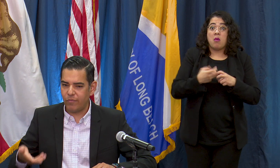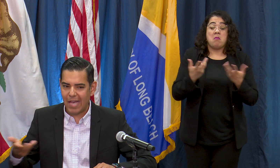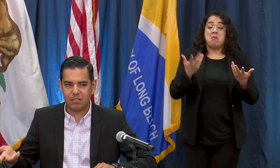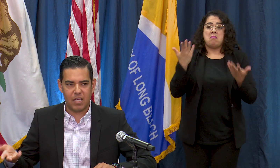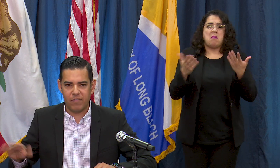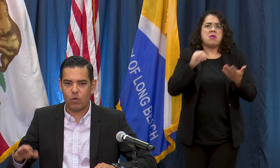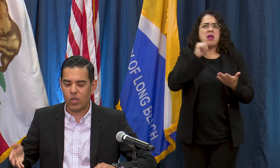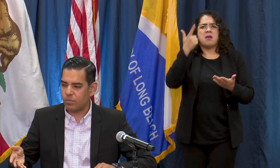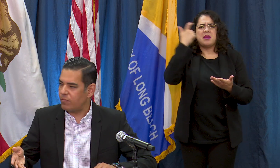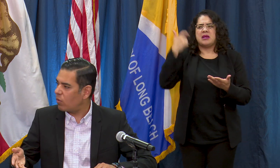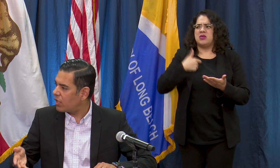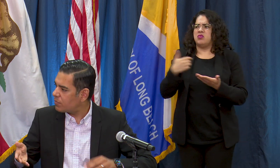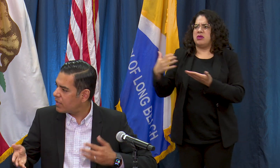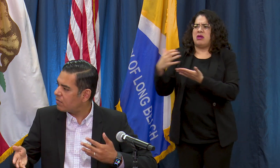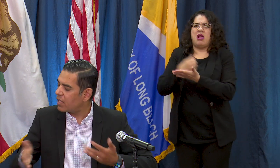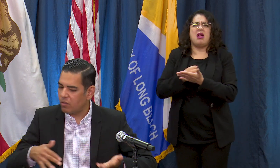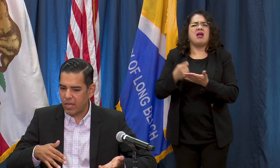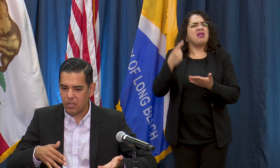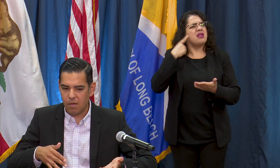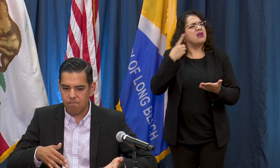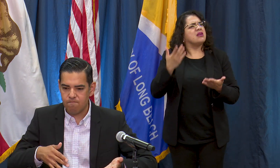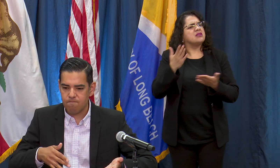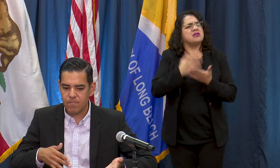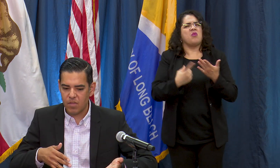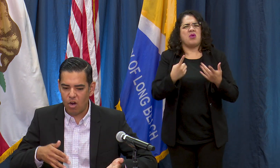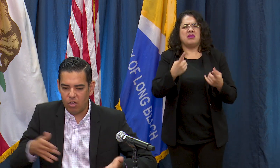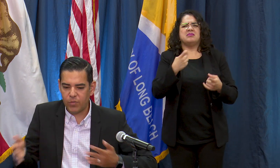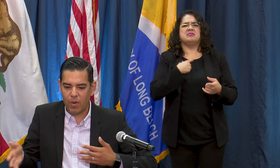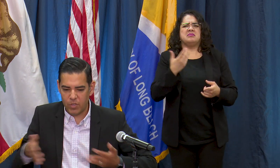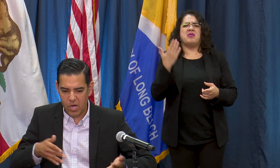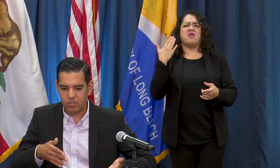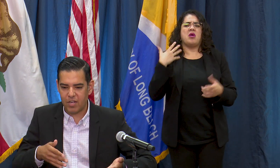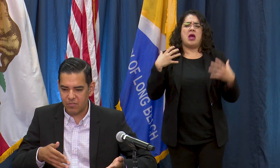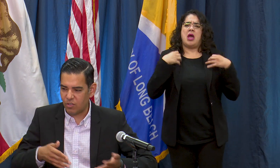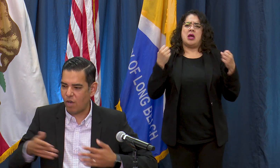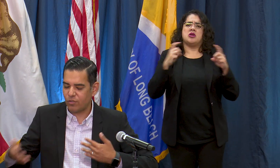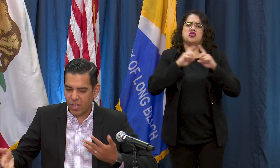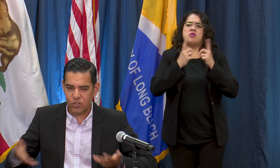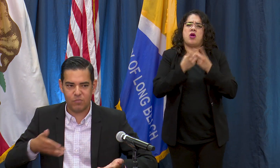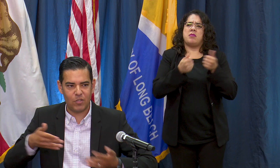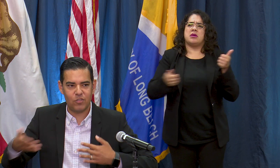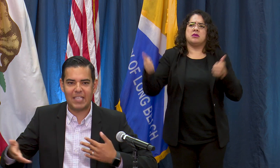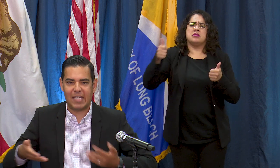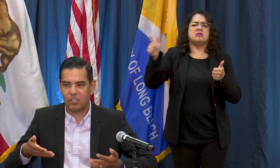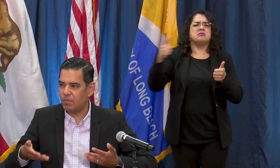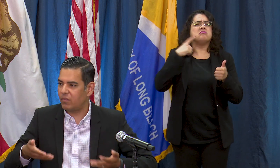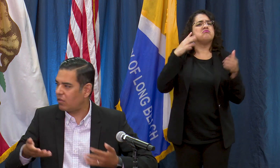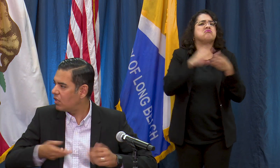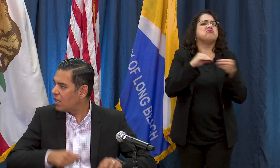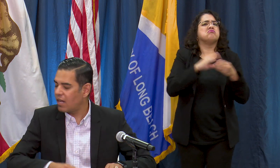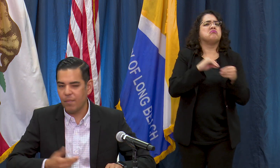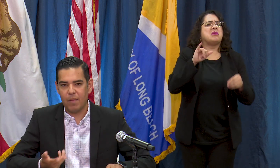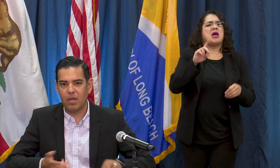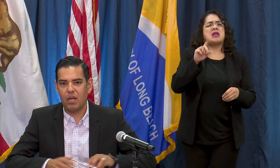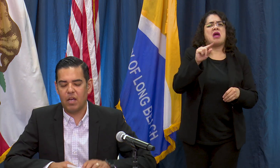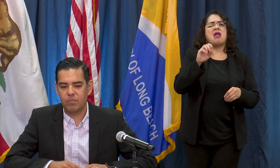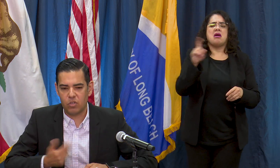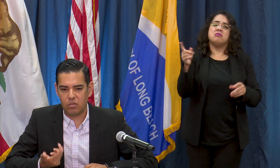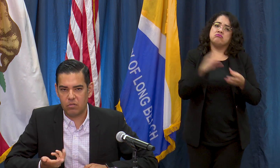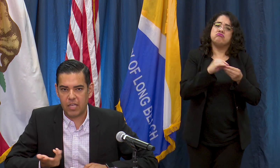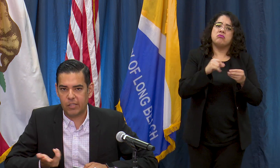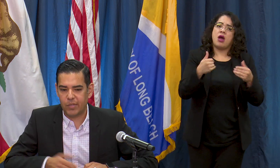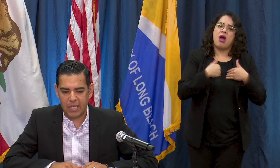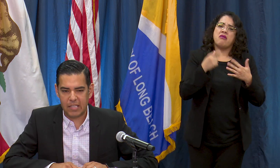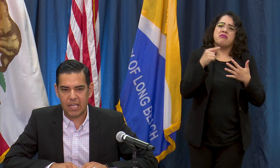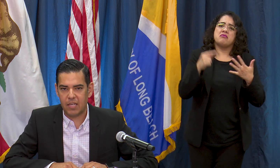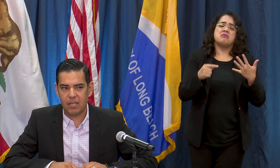I know that we've asked kind of that question before, and I know that our health department director has in conversations mentioned that data to me. So. I'm